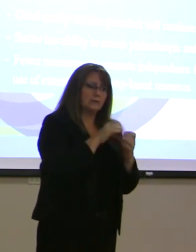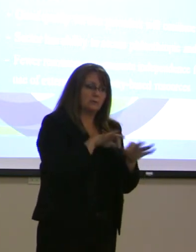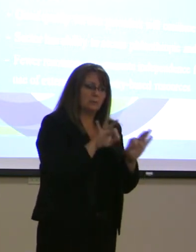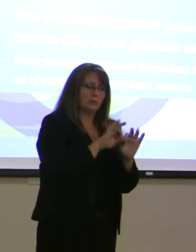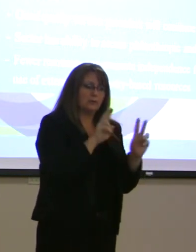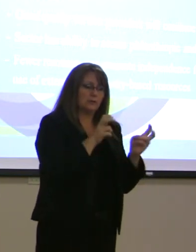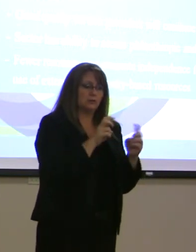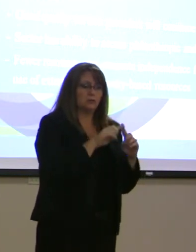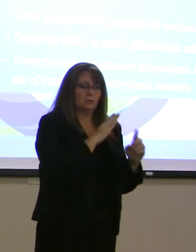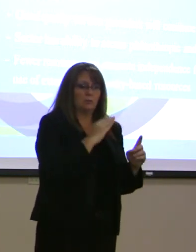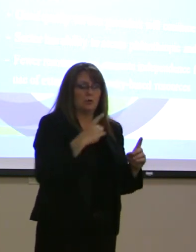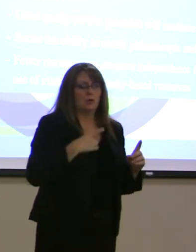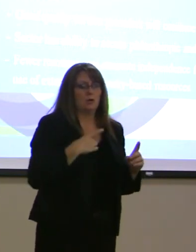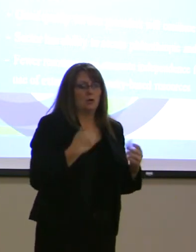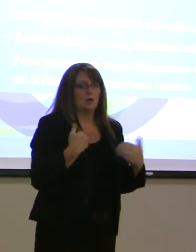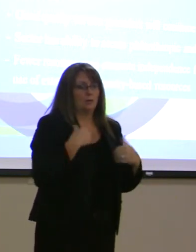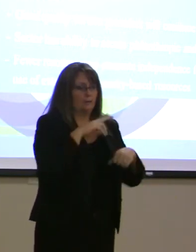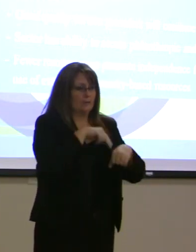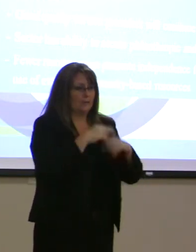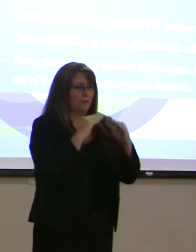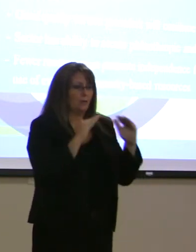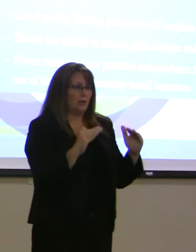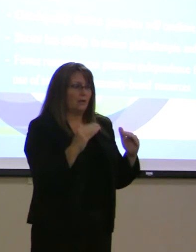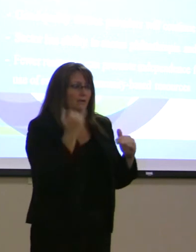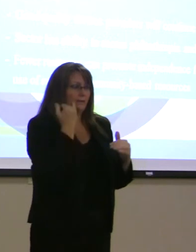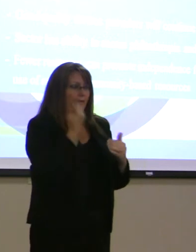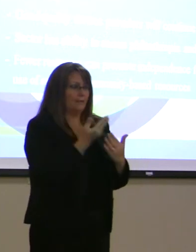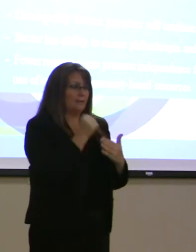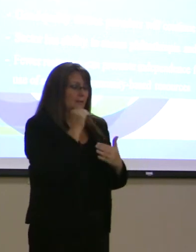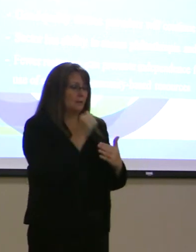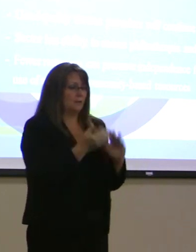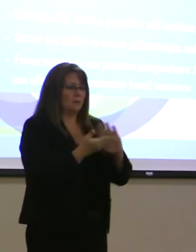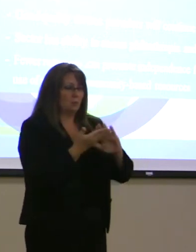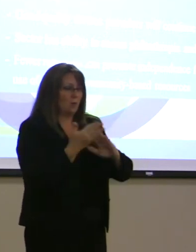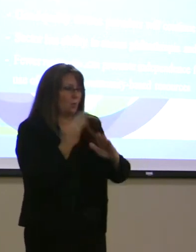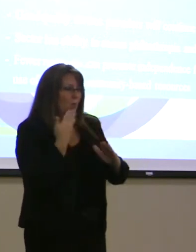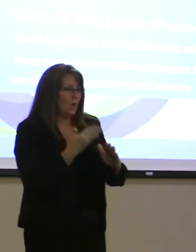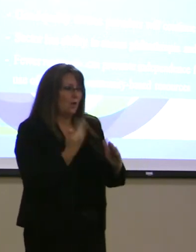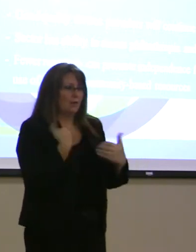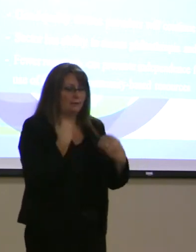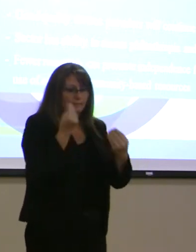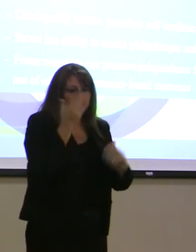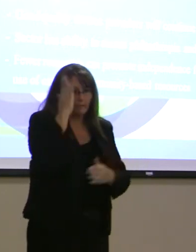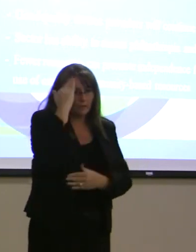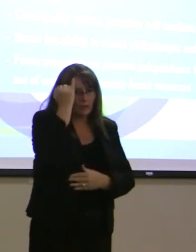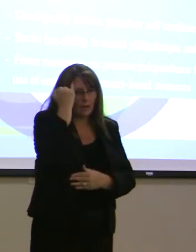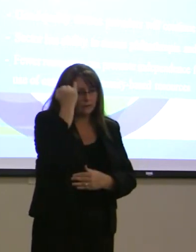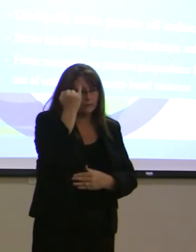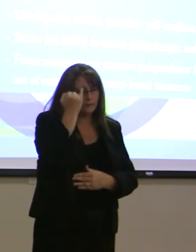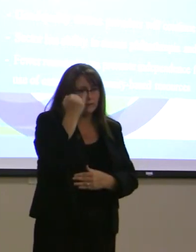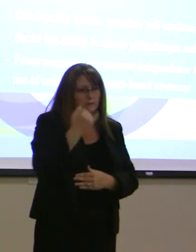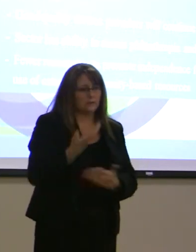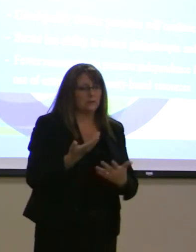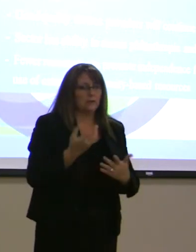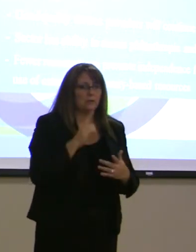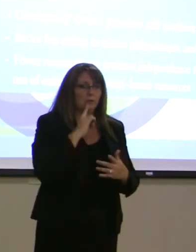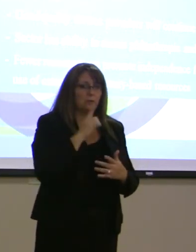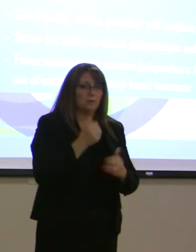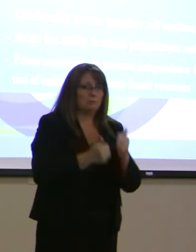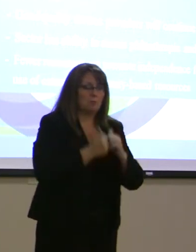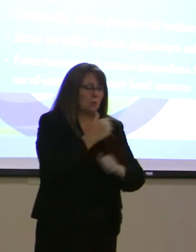with the management at national level on issues if things aren't moving well or if they have some ideas. But the very, very, very most